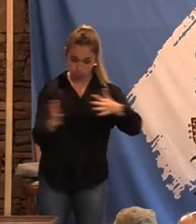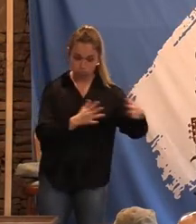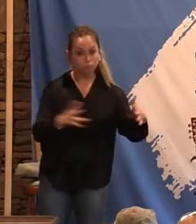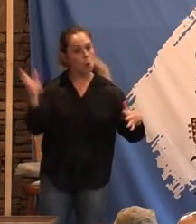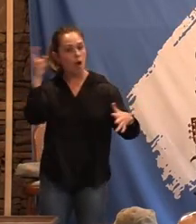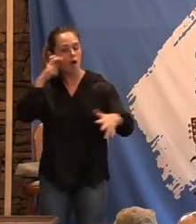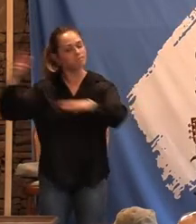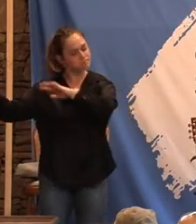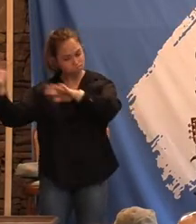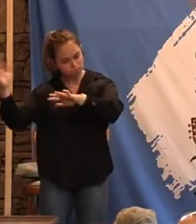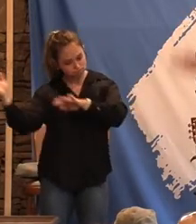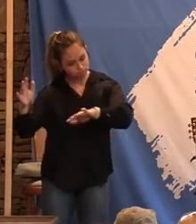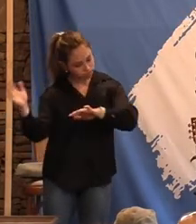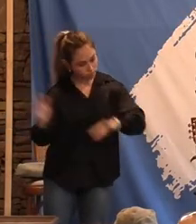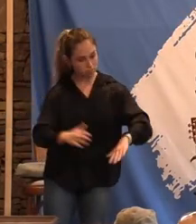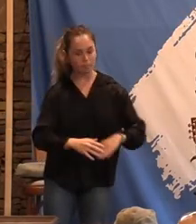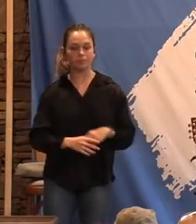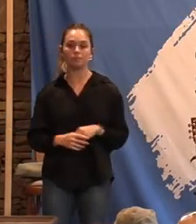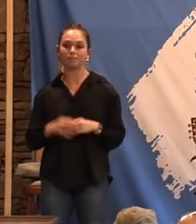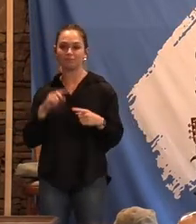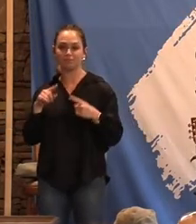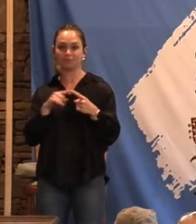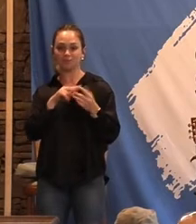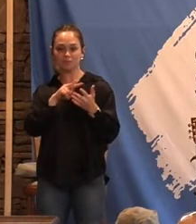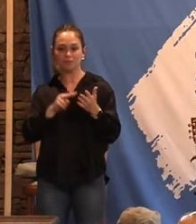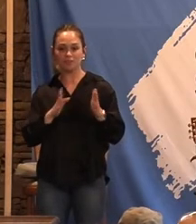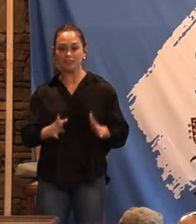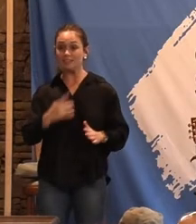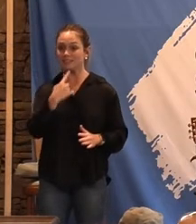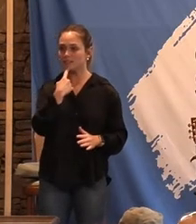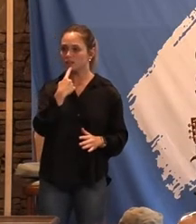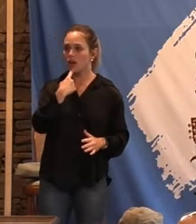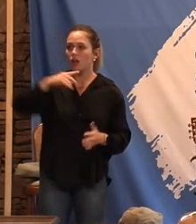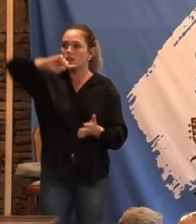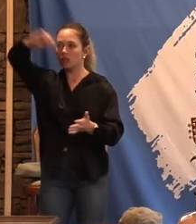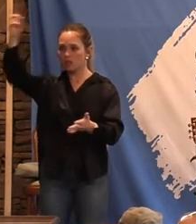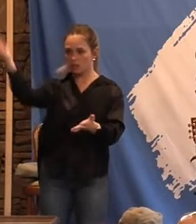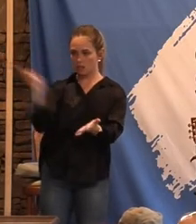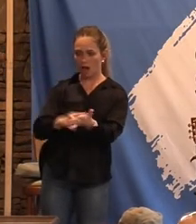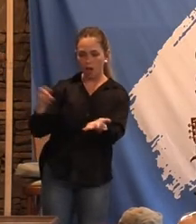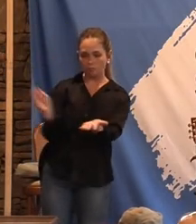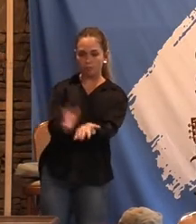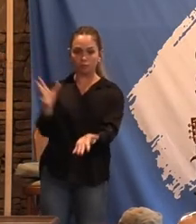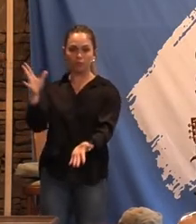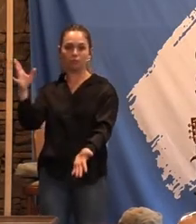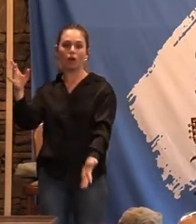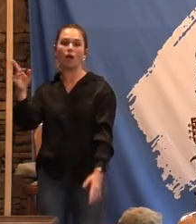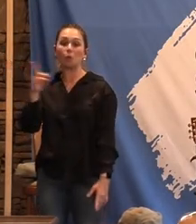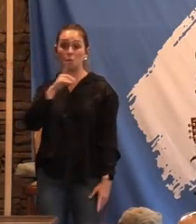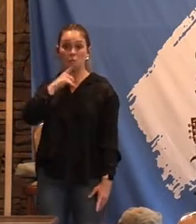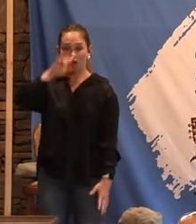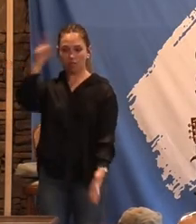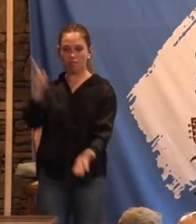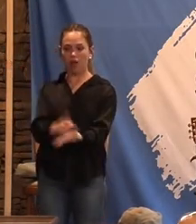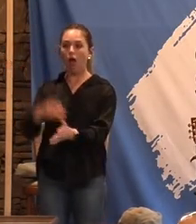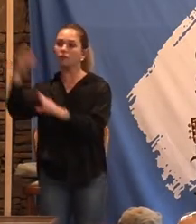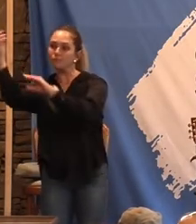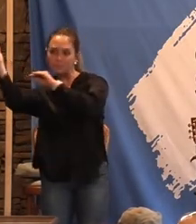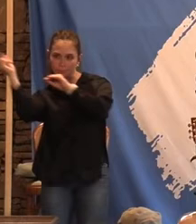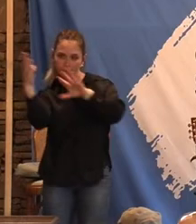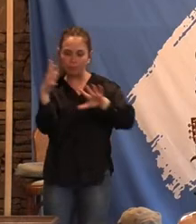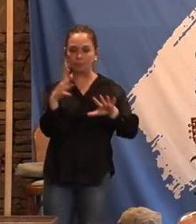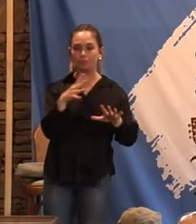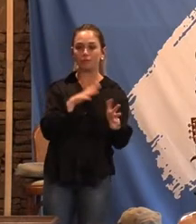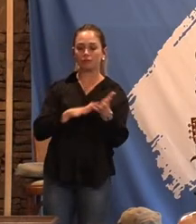against the windows of the church. And when the reader said, "And the lightning flashed," real streaks of lightning were